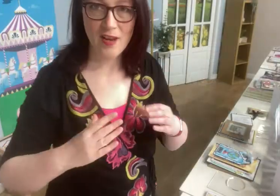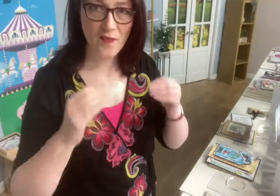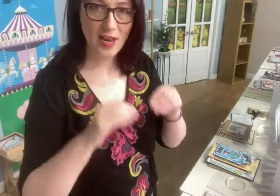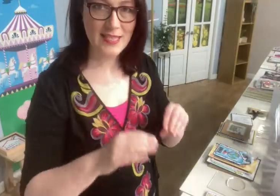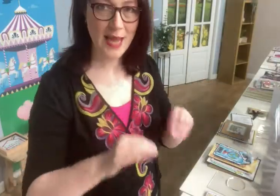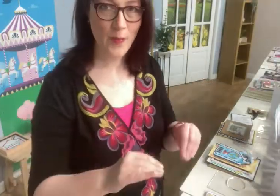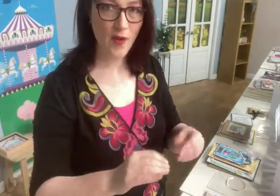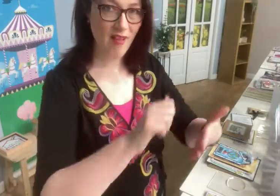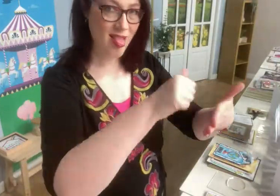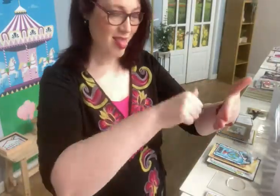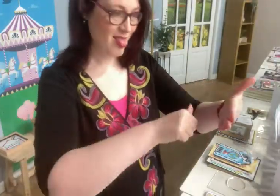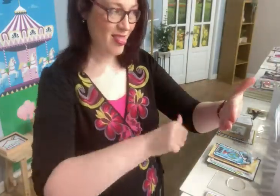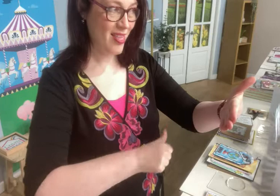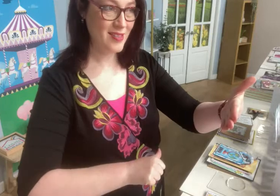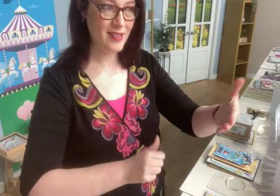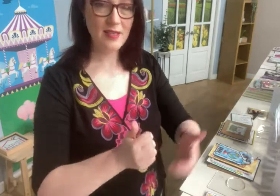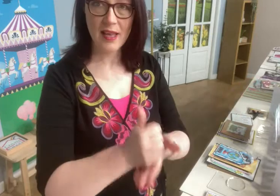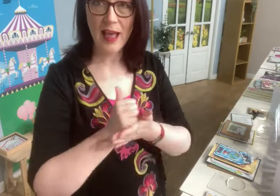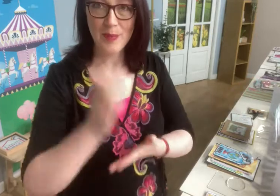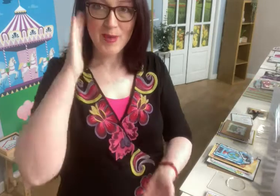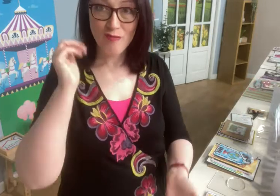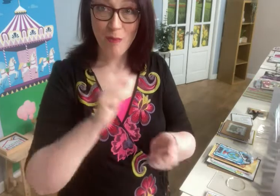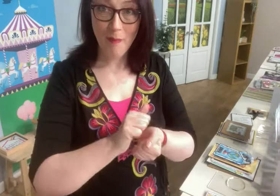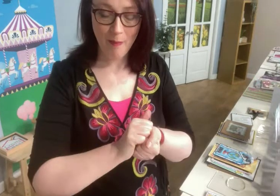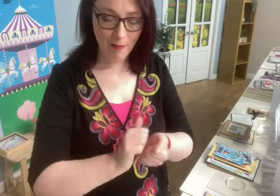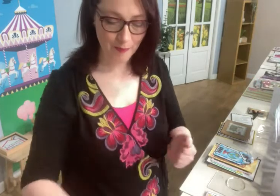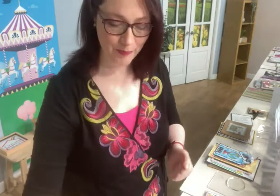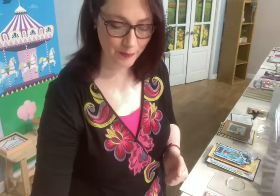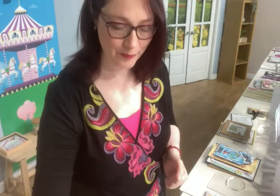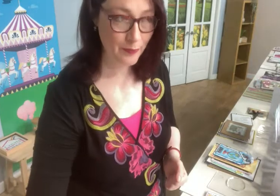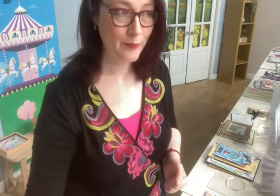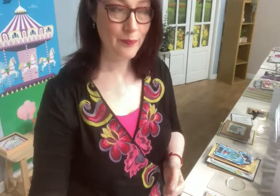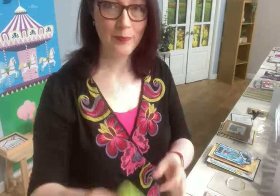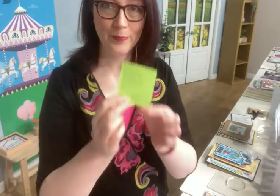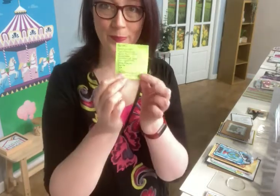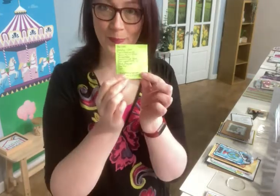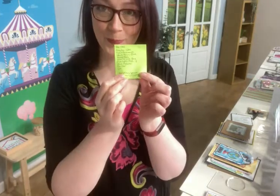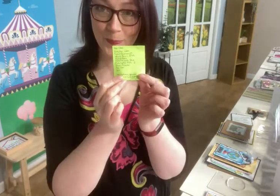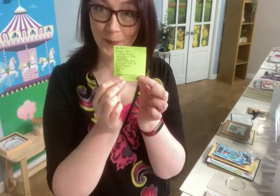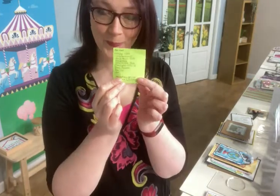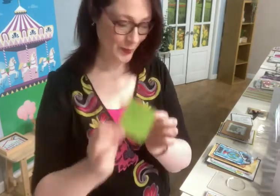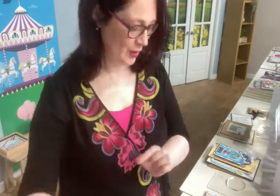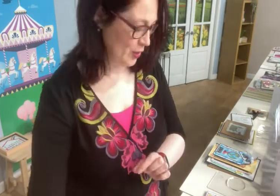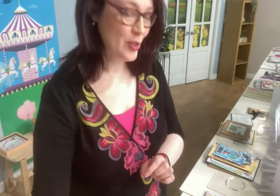So this is me getting ready for my first demo. How I particularly work is I have a checklist that helps me remember. So I've got my little post-it note